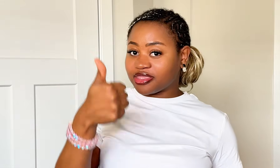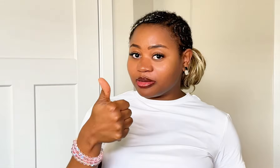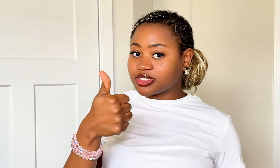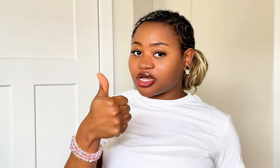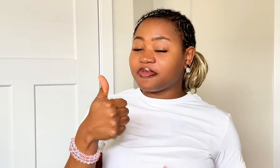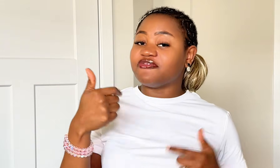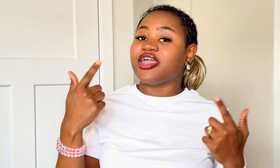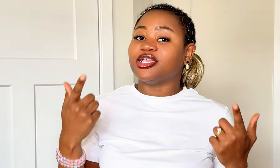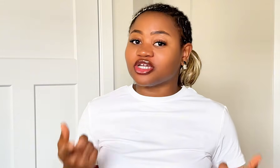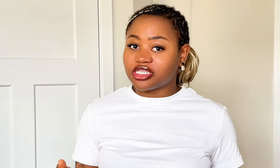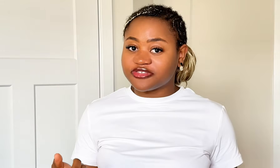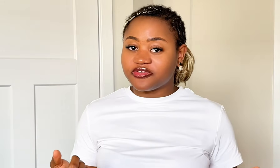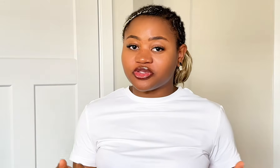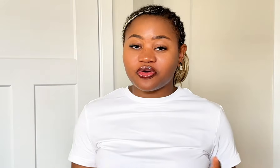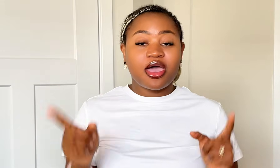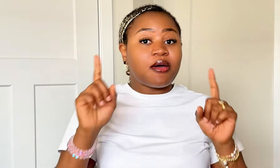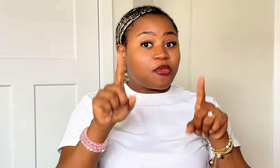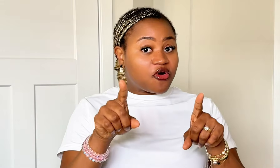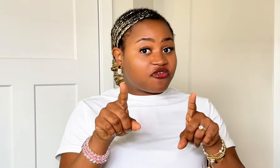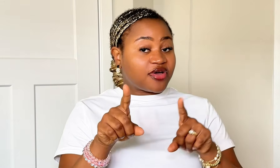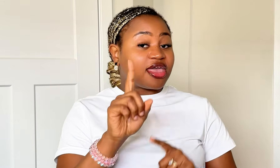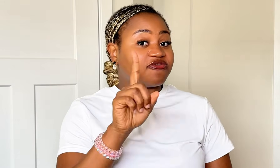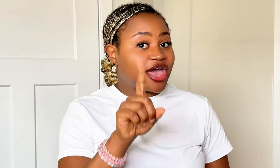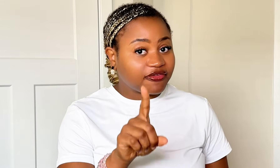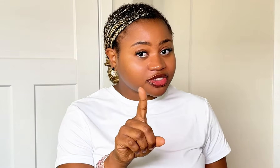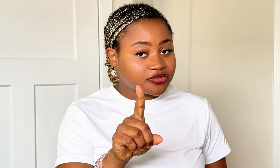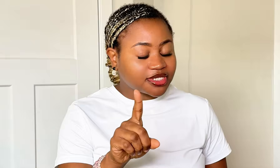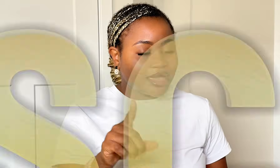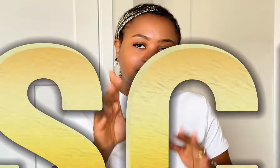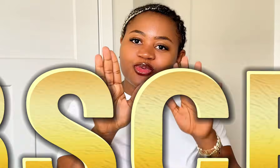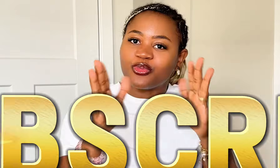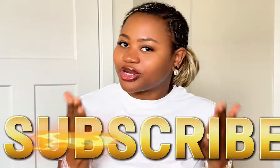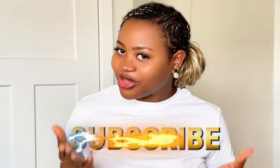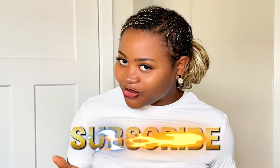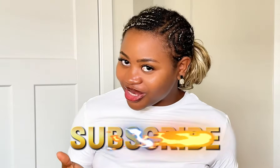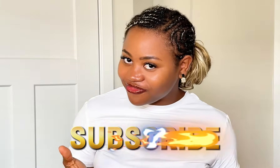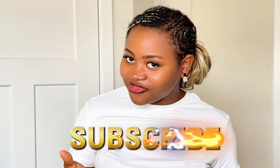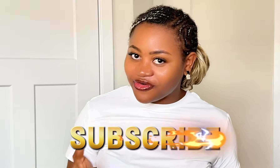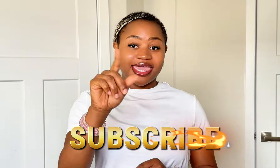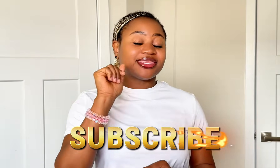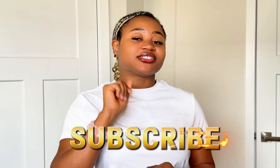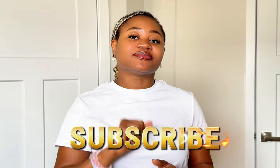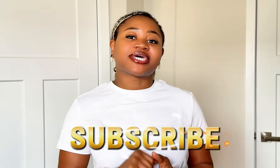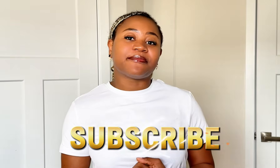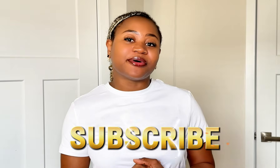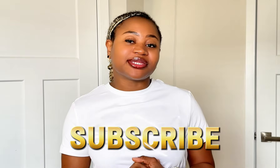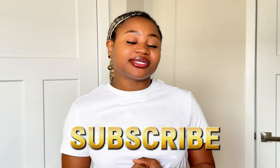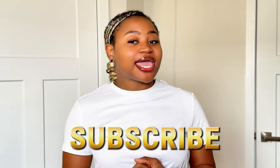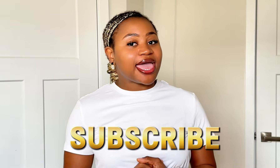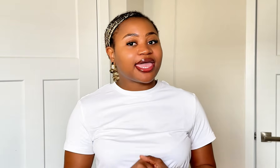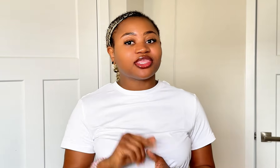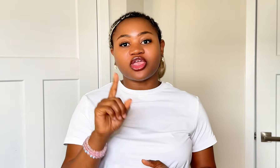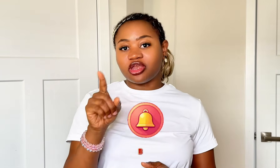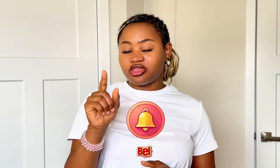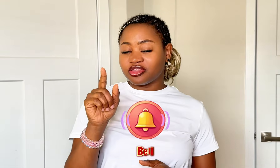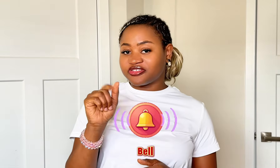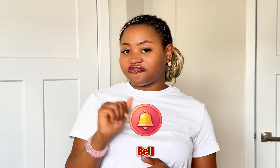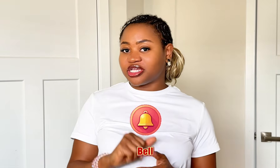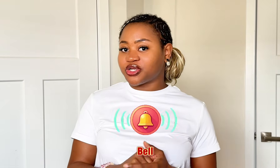thumbs up if you're enjoying this video. Moreover, if you haven't subscribed, what are you waiting for? Hit that subscribe button and turn on your notification